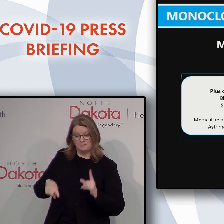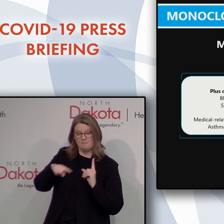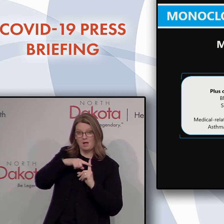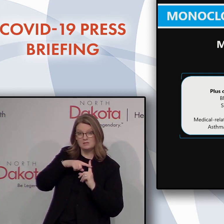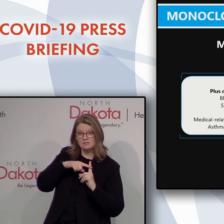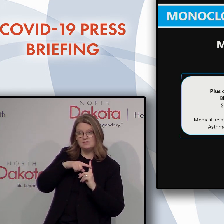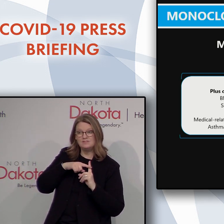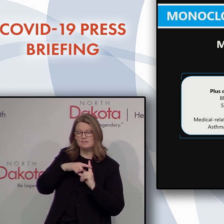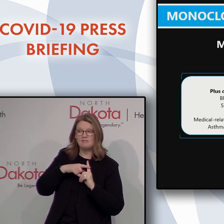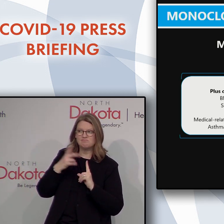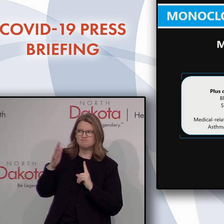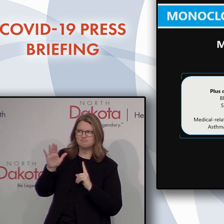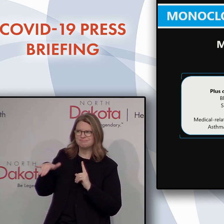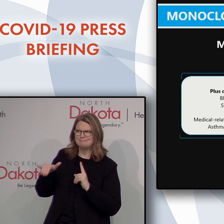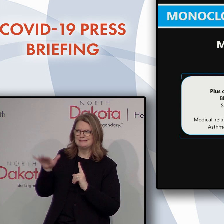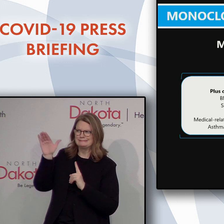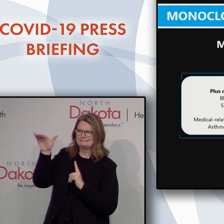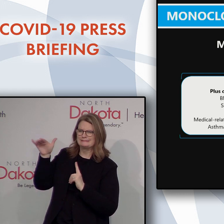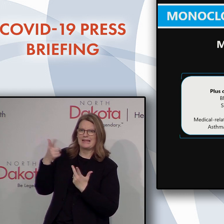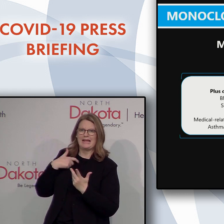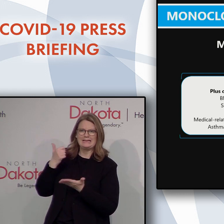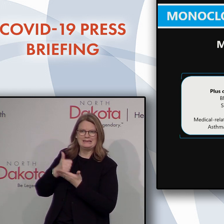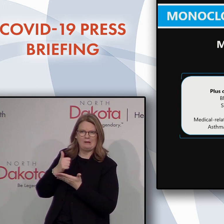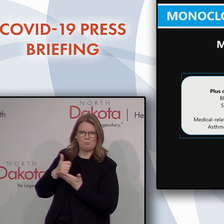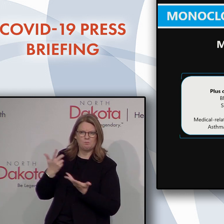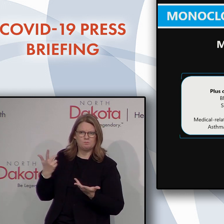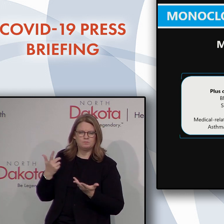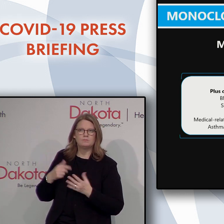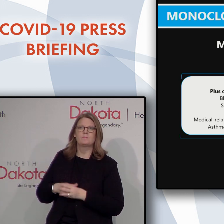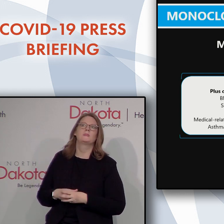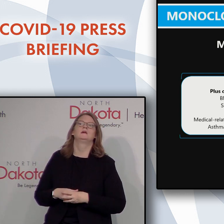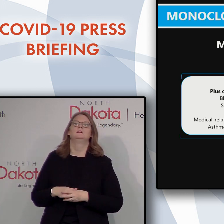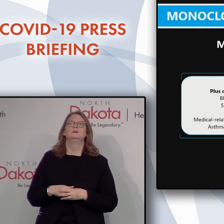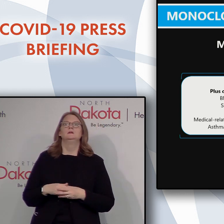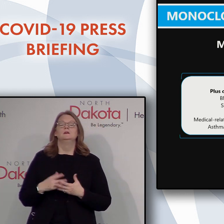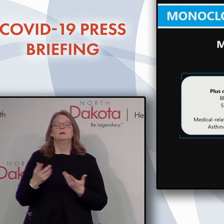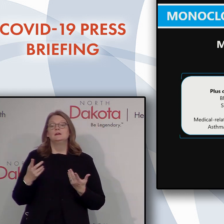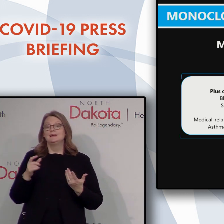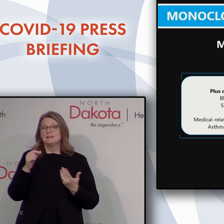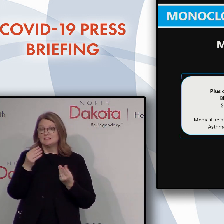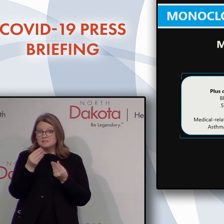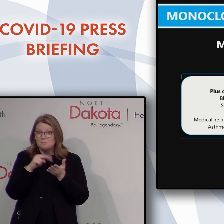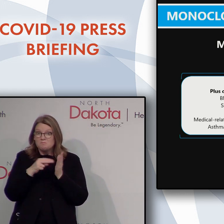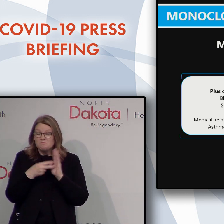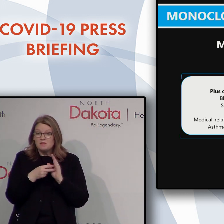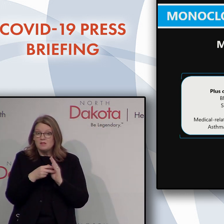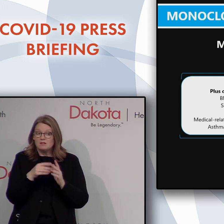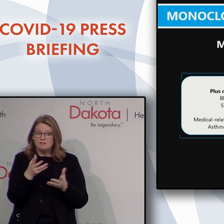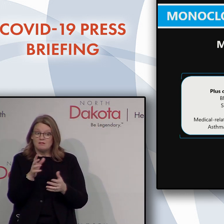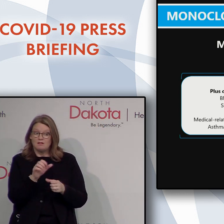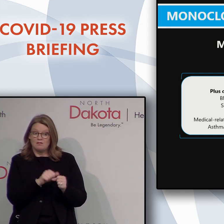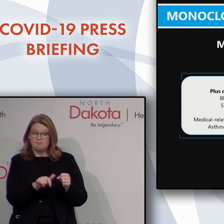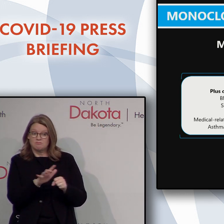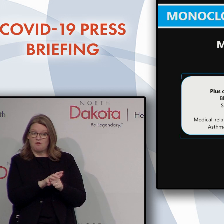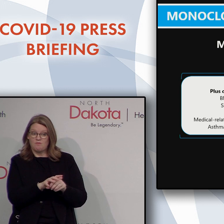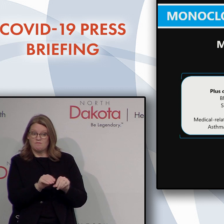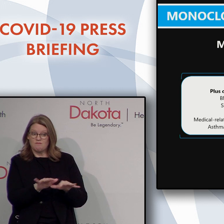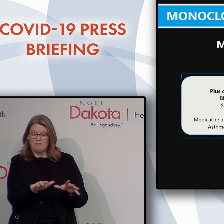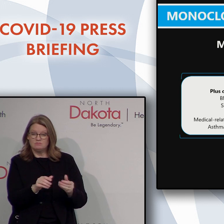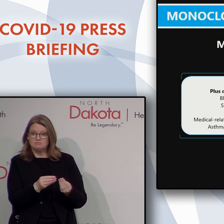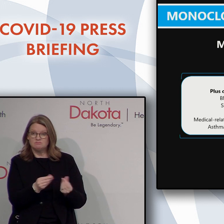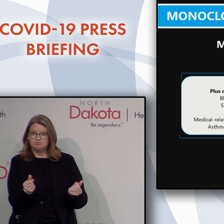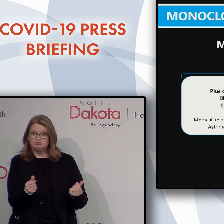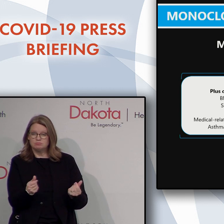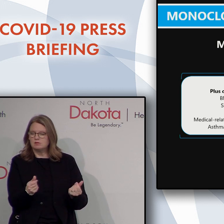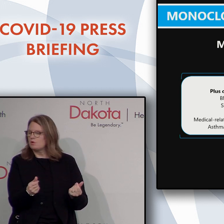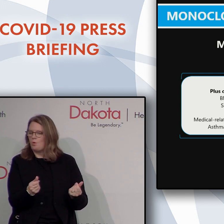assistance connecting with an infusion center. While not a cure for COVID-19, these antibody infusions can shift